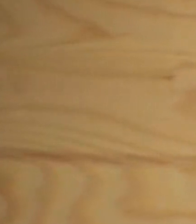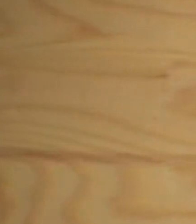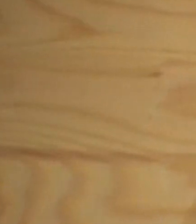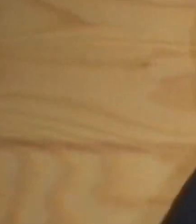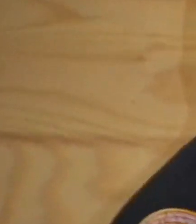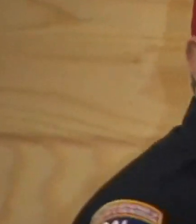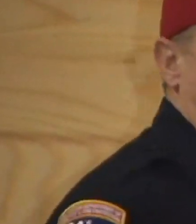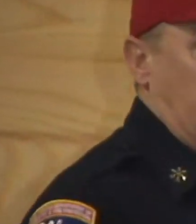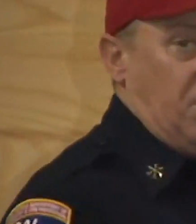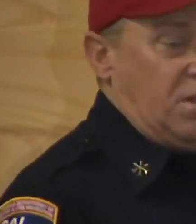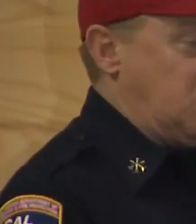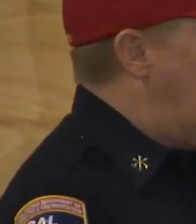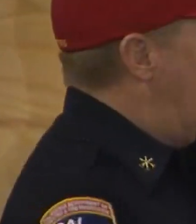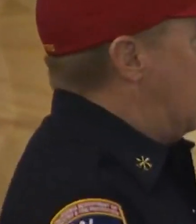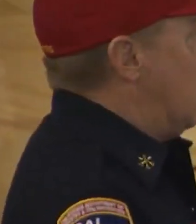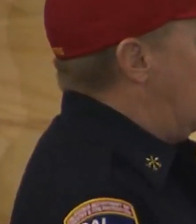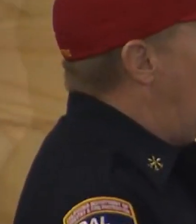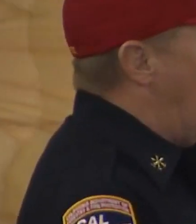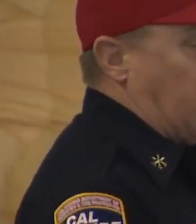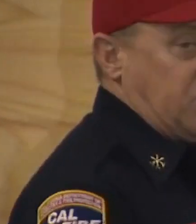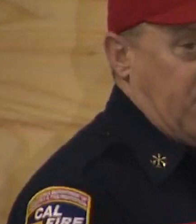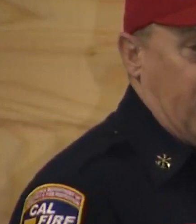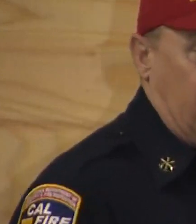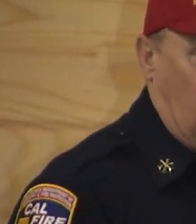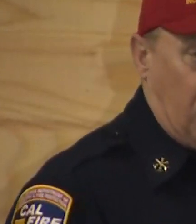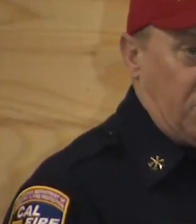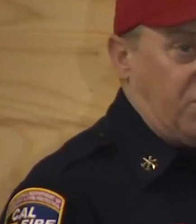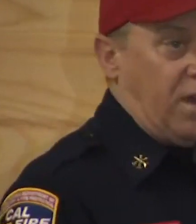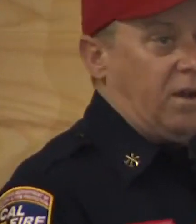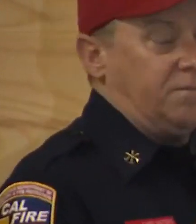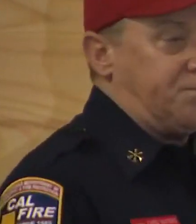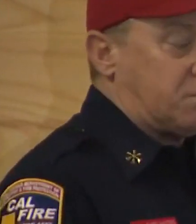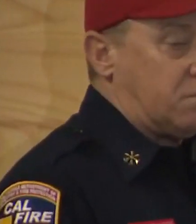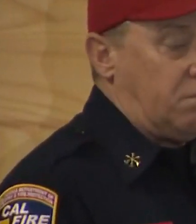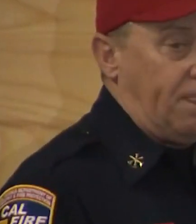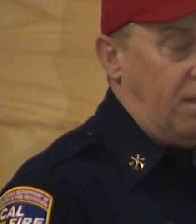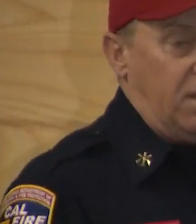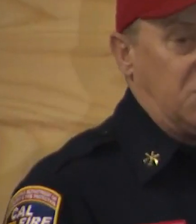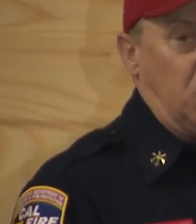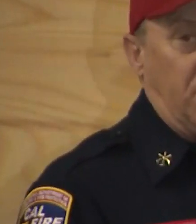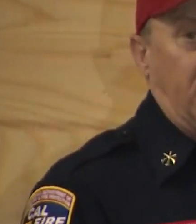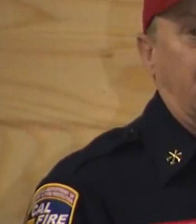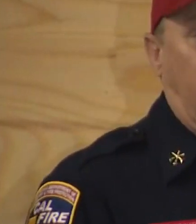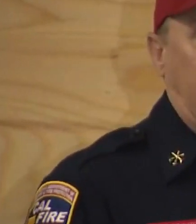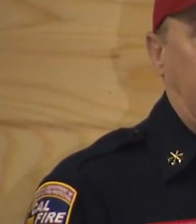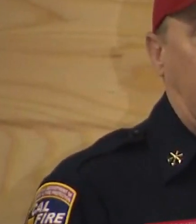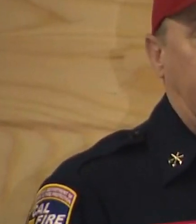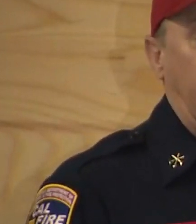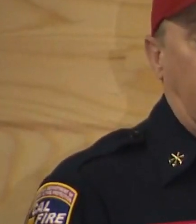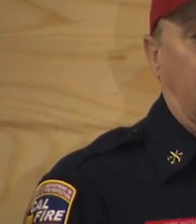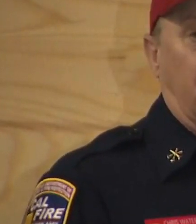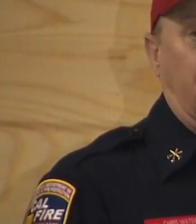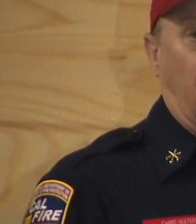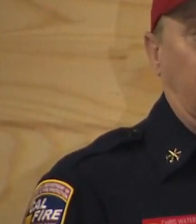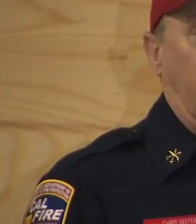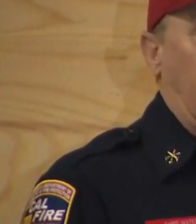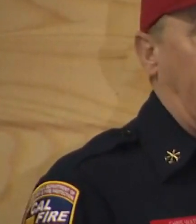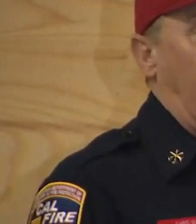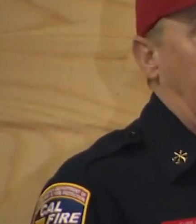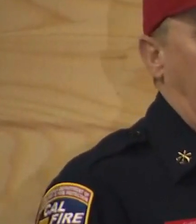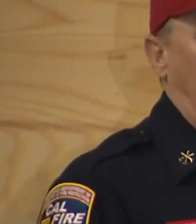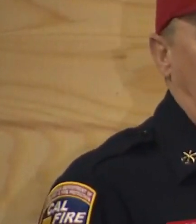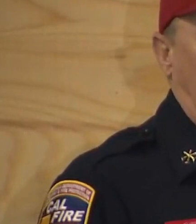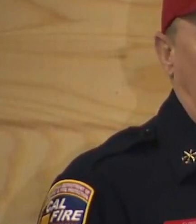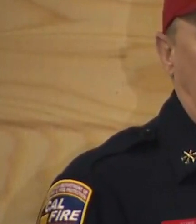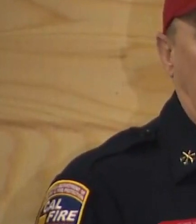next fire in this zone is the Walbridge Fire. The Walbridge Fire is moving in the direction of Guerneville. Right